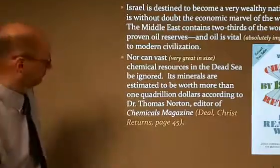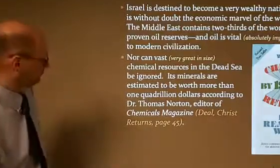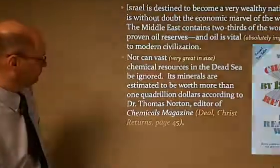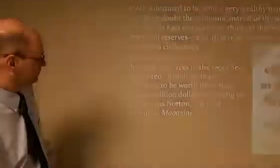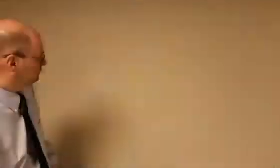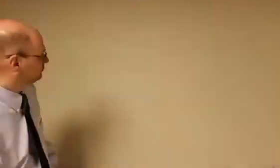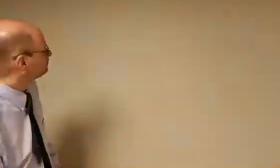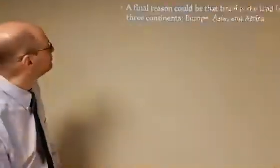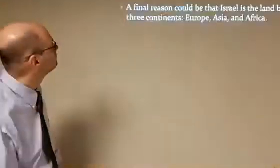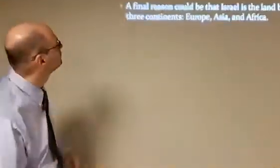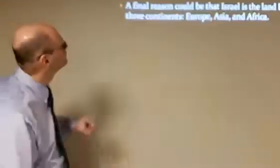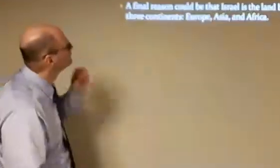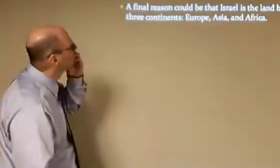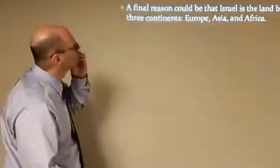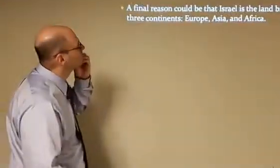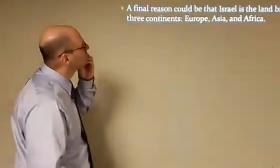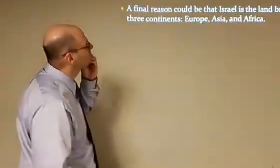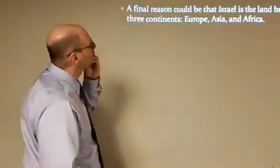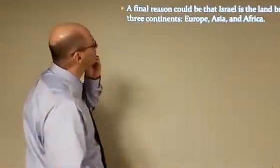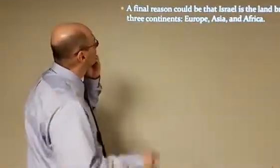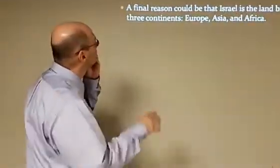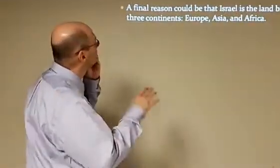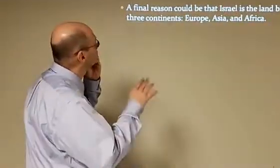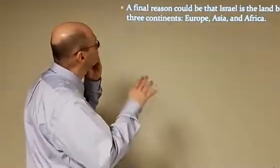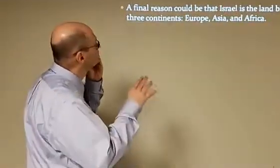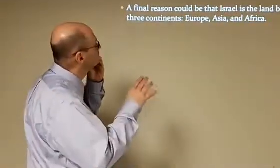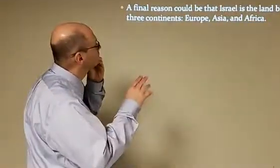I'm not going to touch base on that.